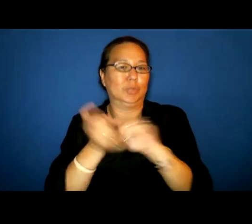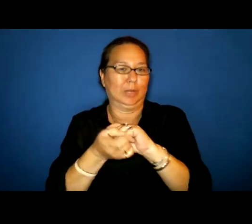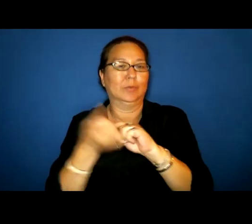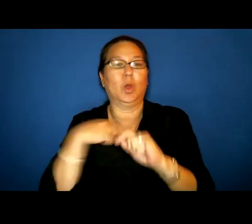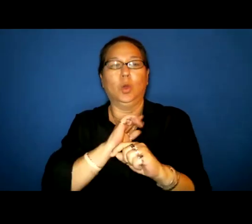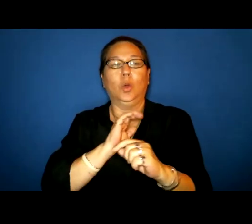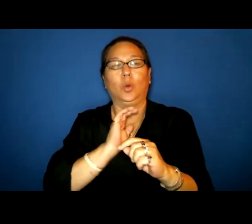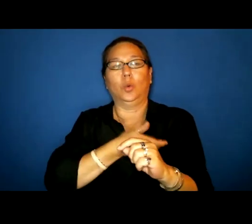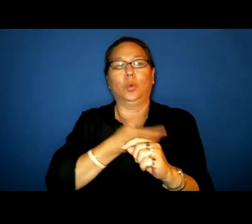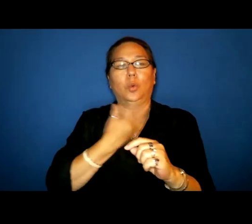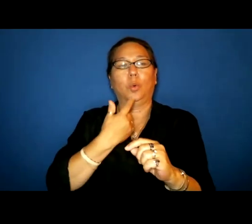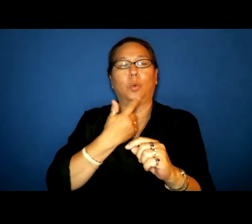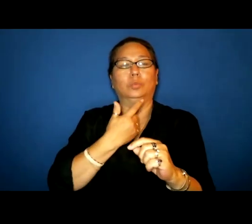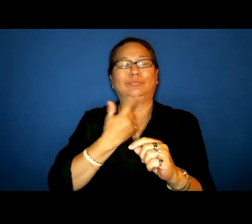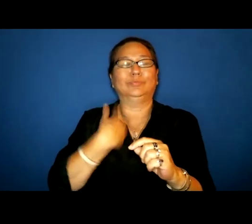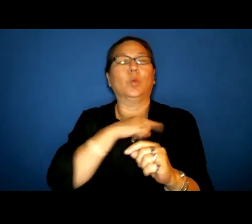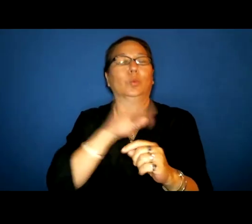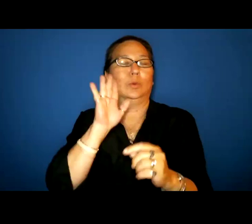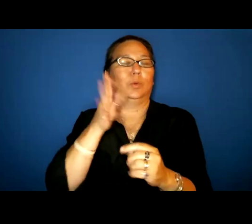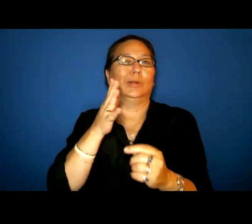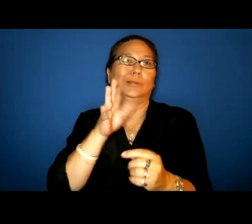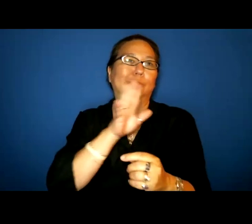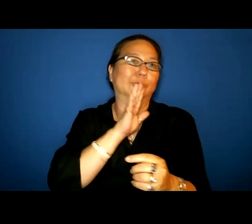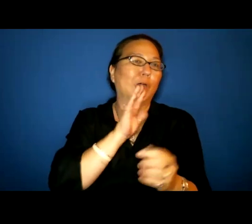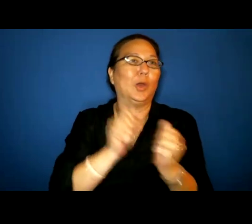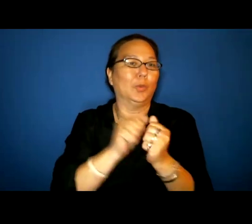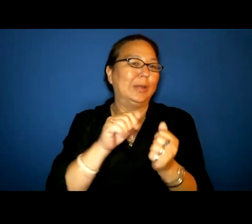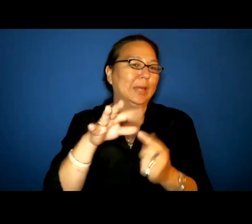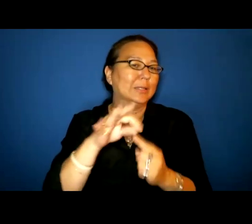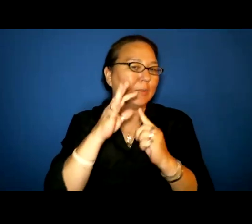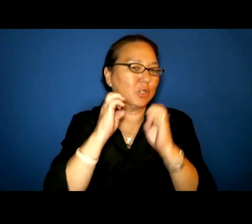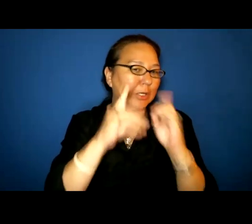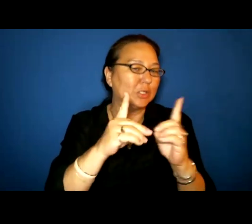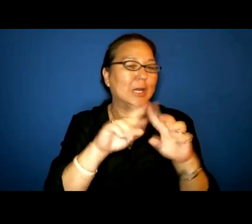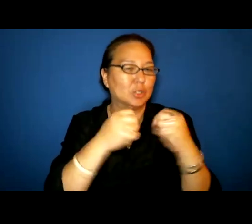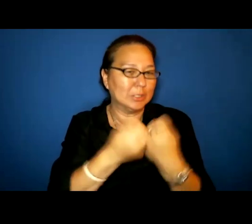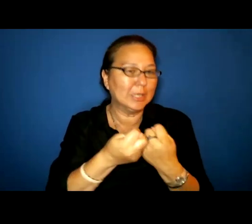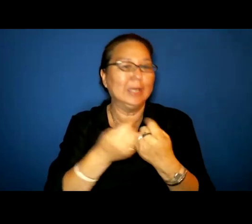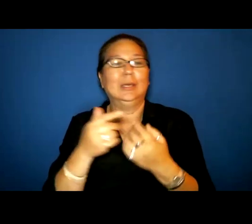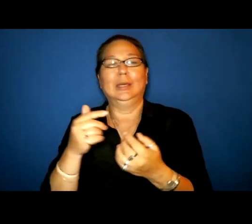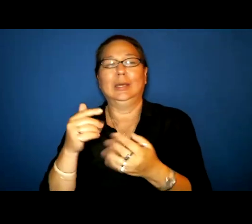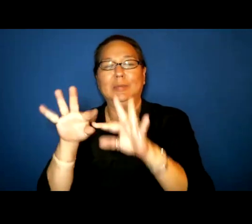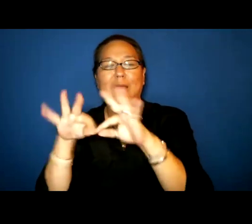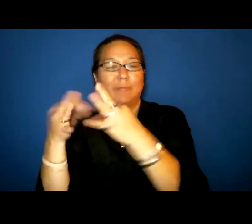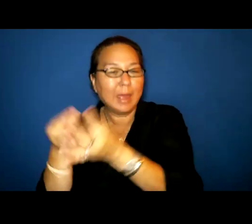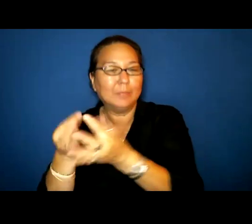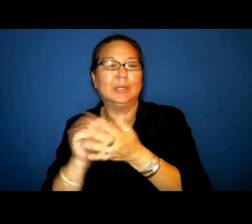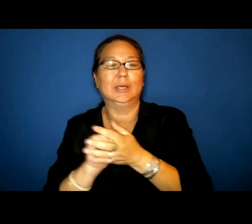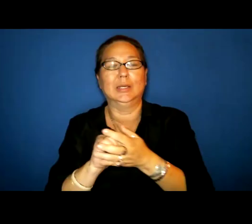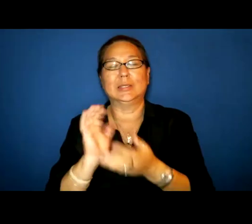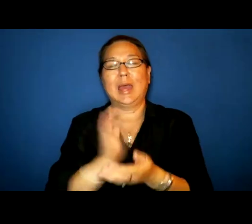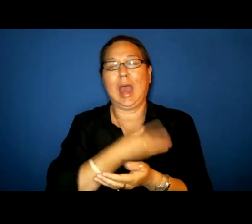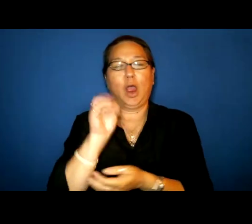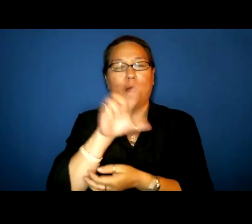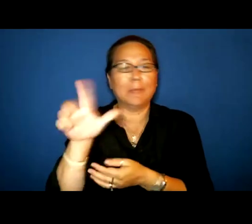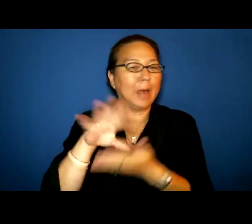education student families. Our multilingual learners will, department, our OMME, will be contacting our multilingual learners